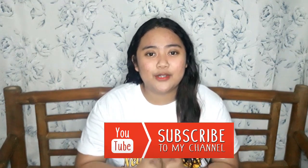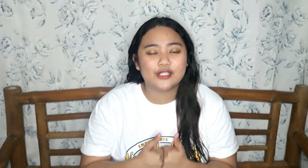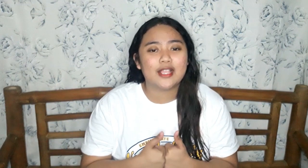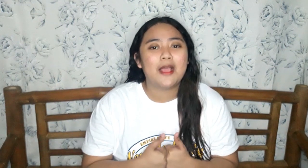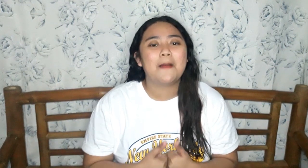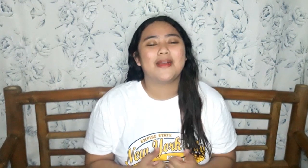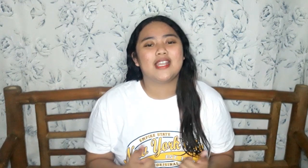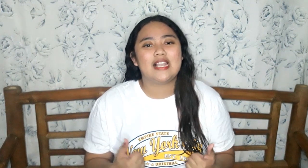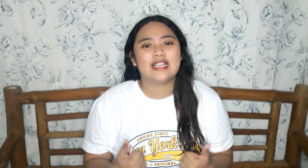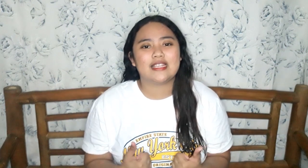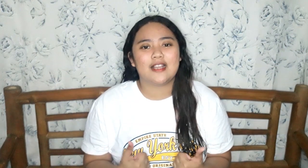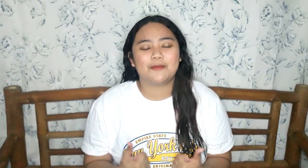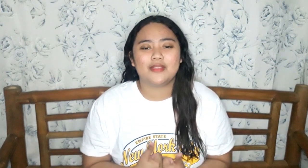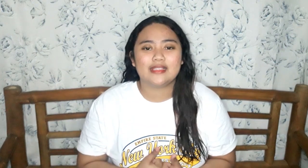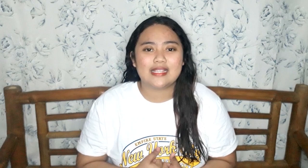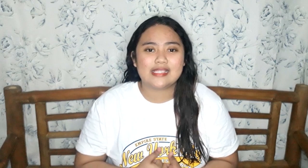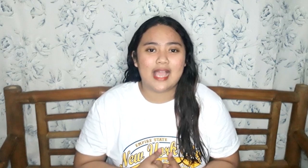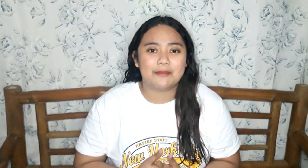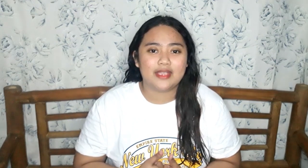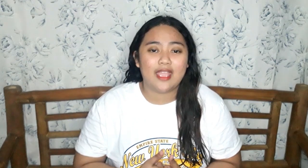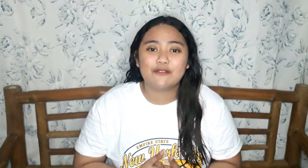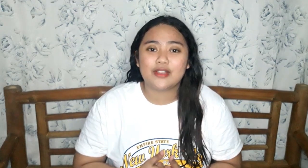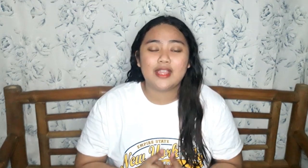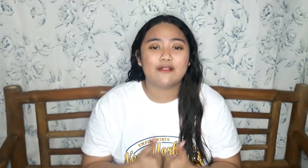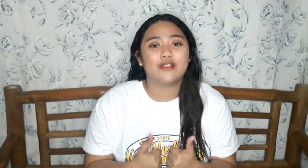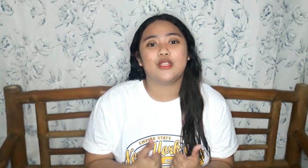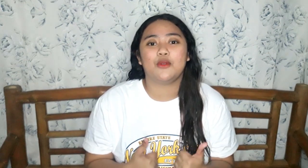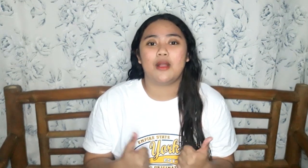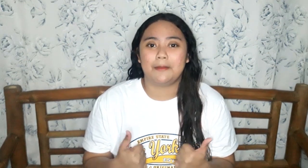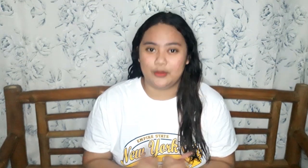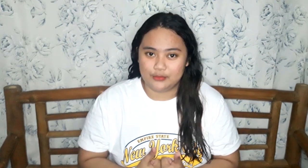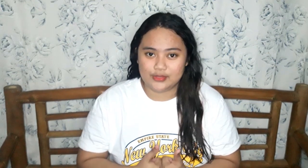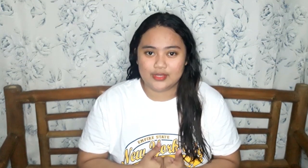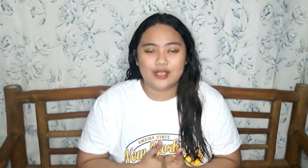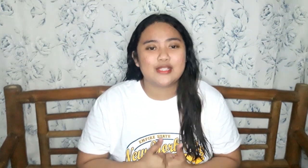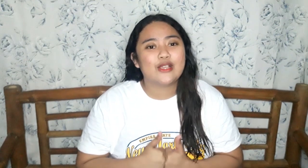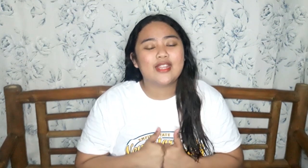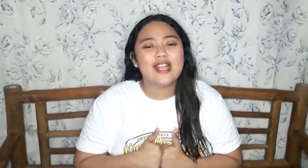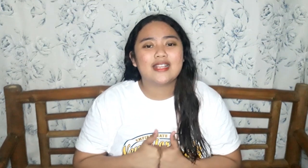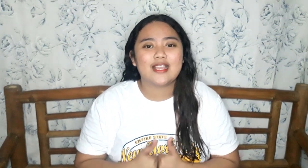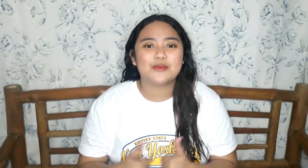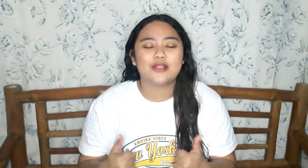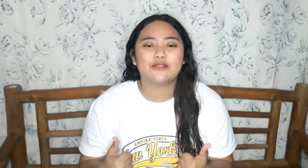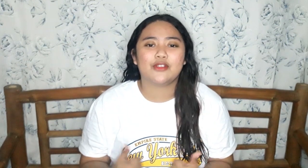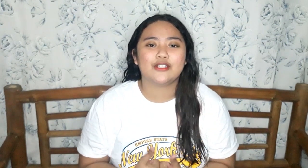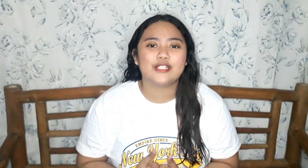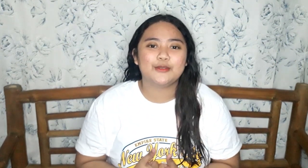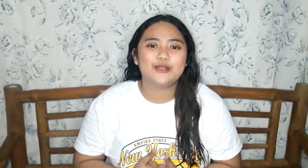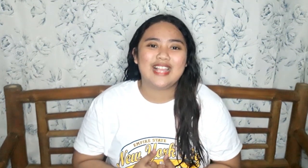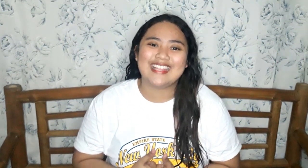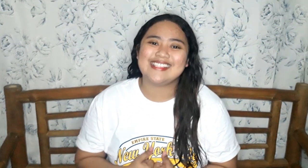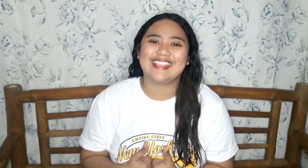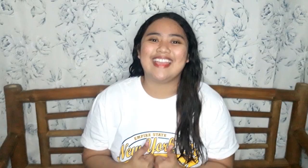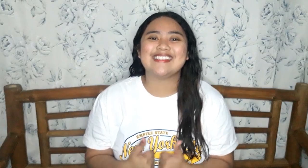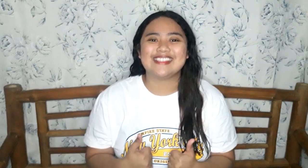button para lagi kang updated sa aming every video uploads. So yun na guys, without further ado, let's get